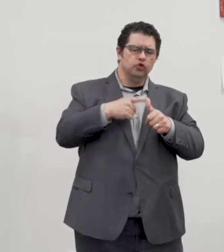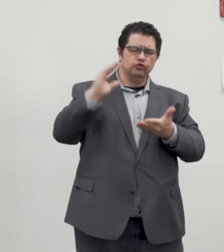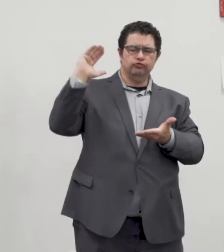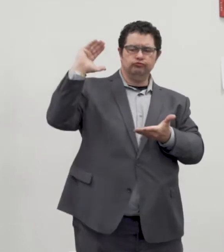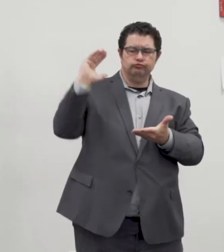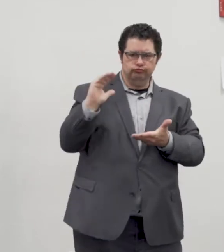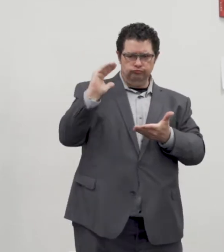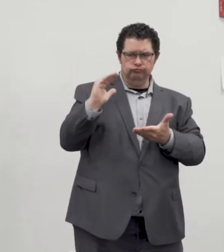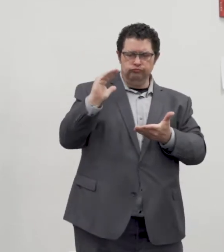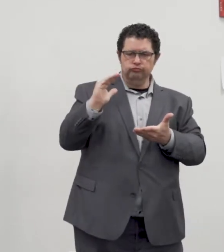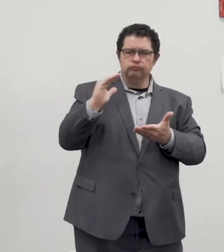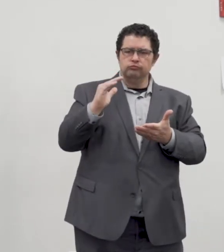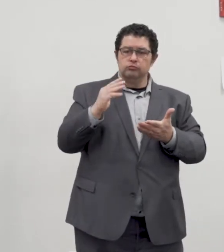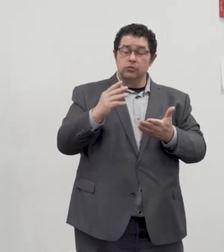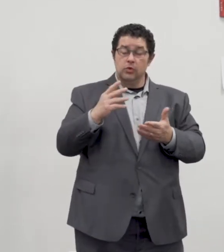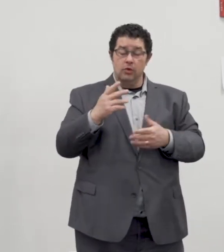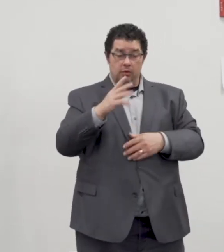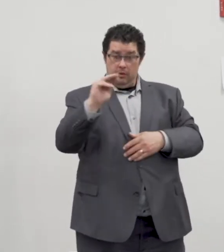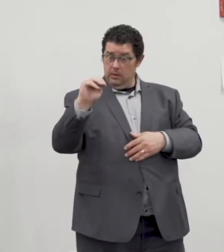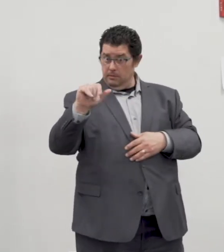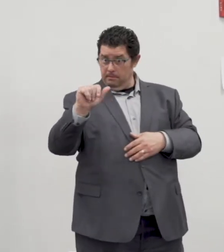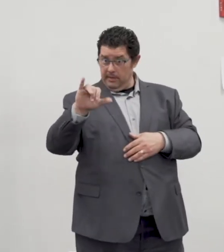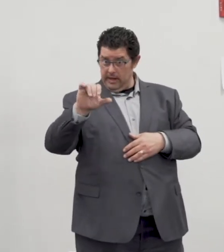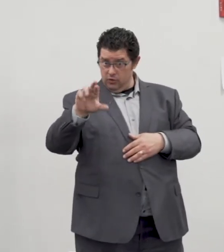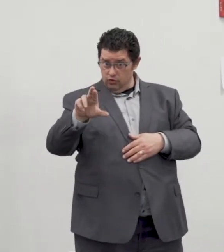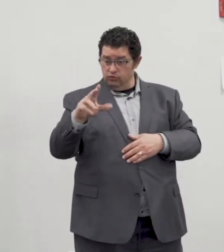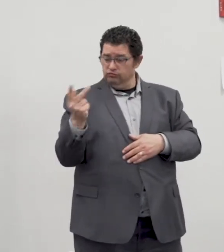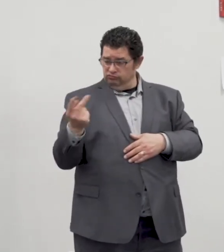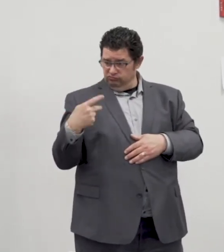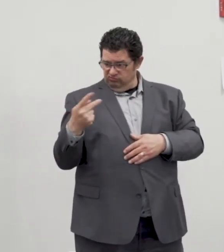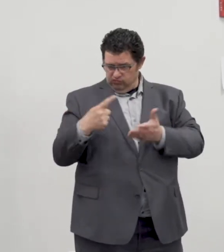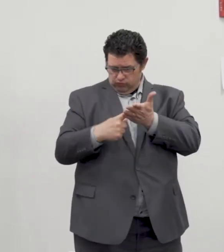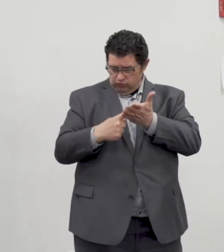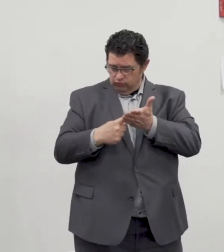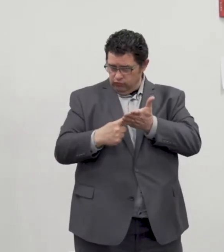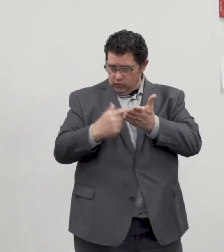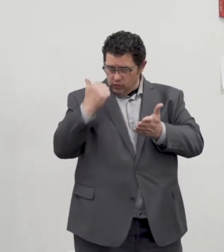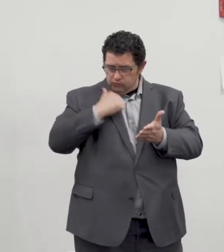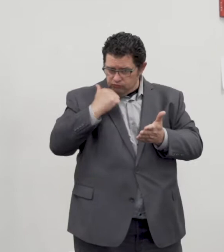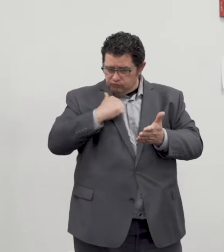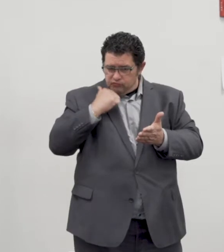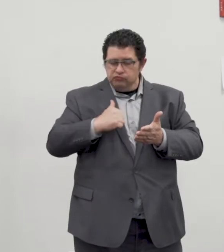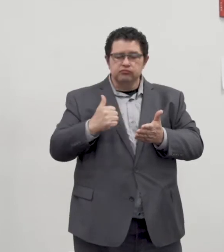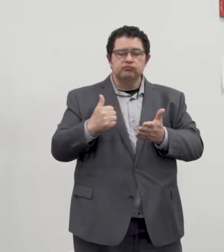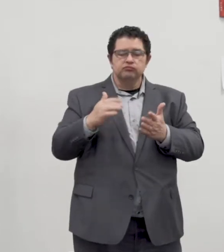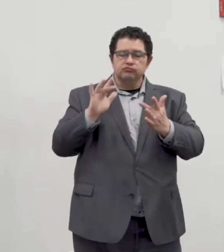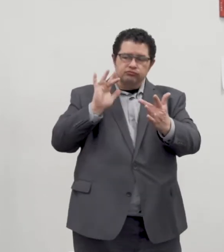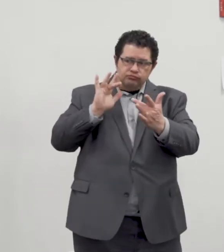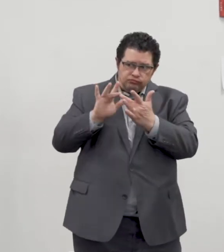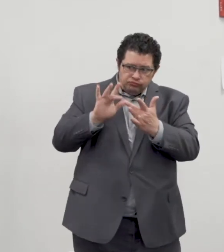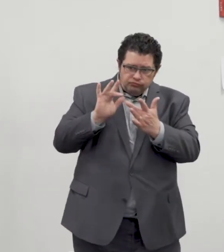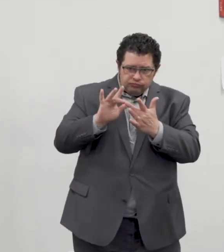and I talk about this frequently, and our public health departments are in contact on a daily basis.